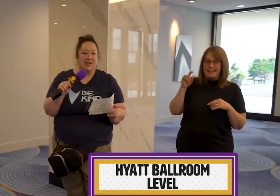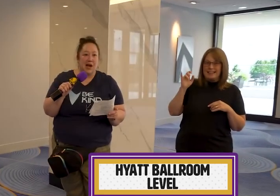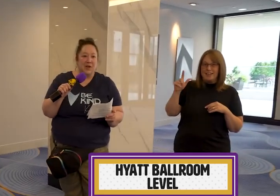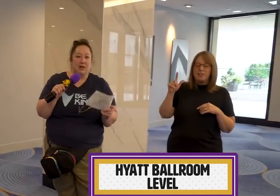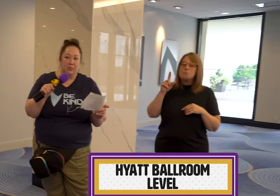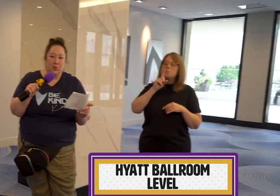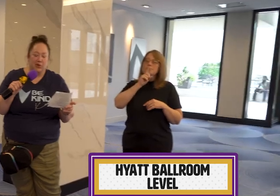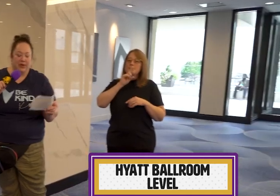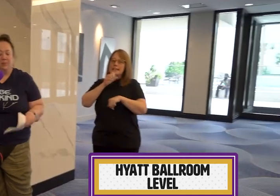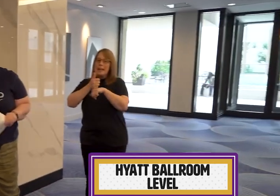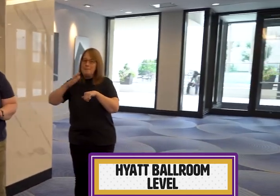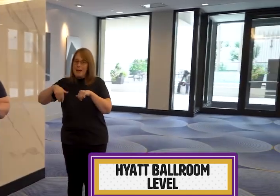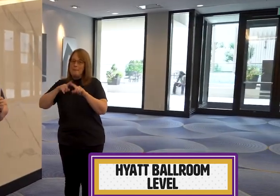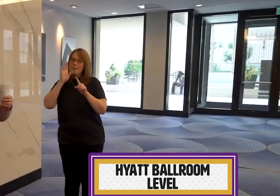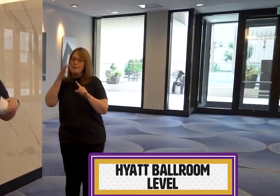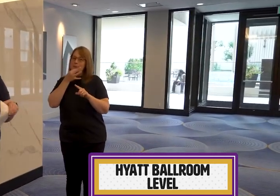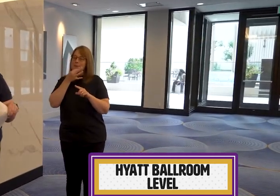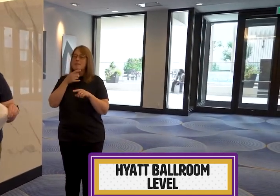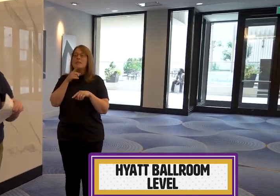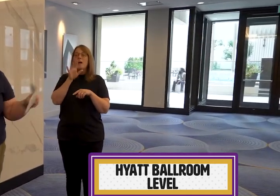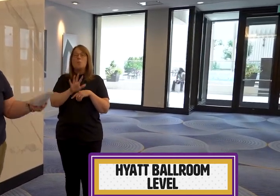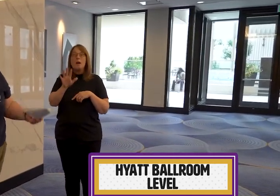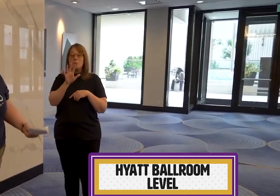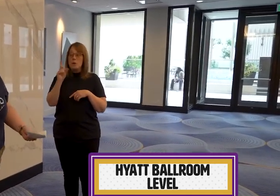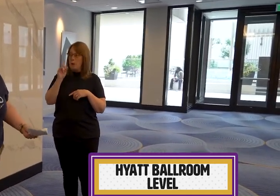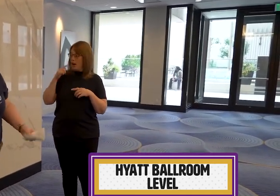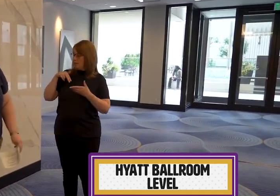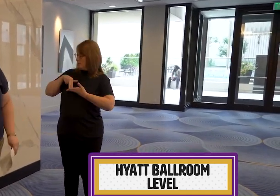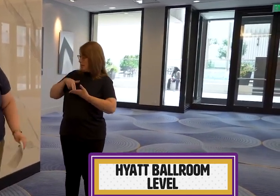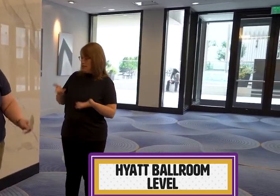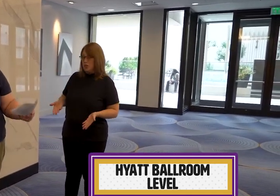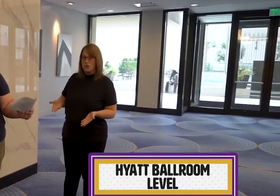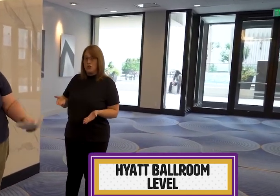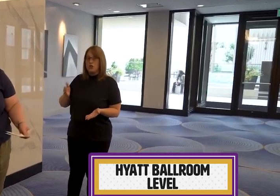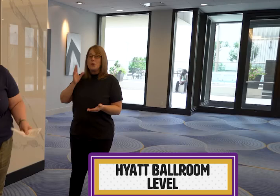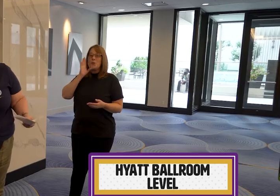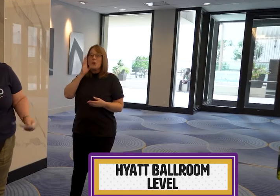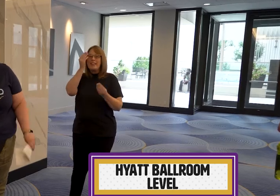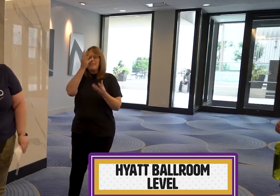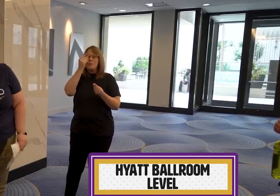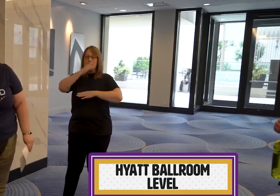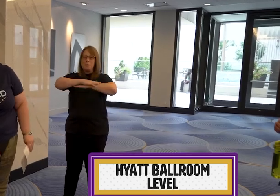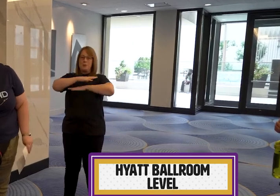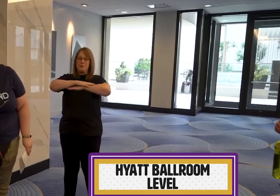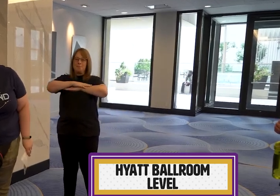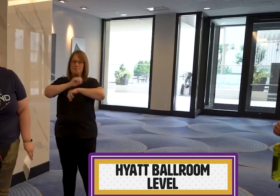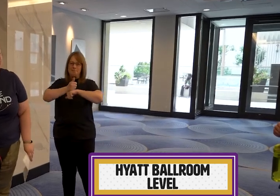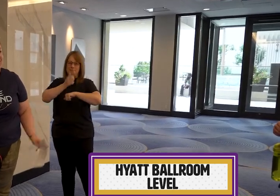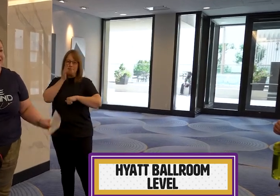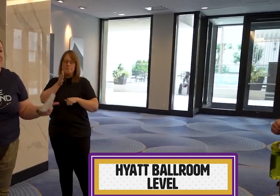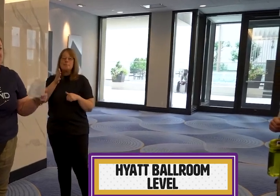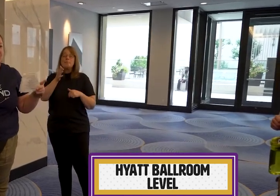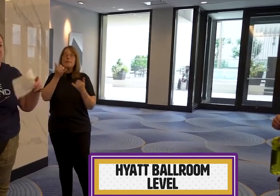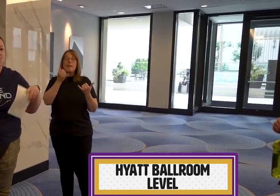It's not set up yet, but it will be. And approximately where I am standing is where you will find the information booth here at the Hyatt.